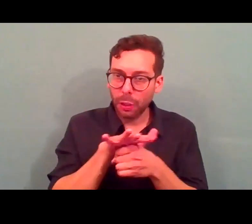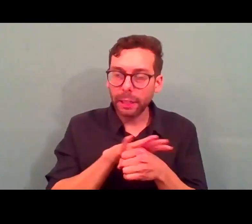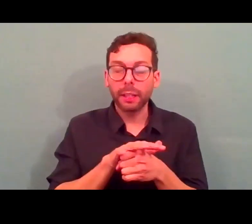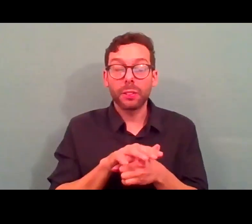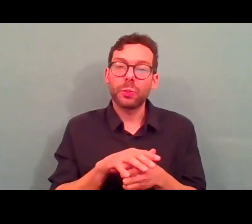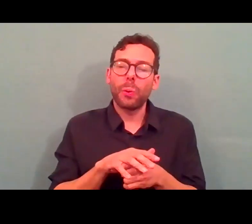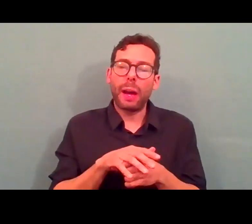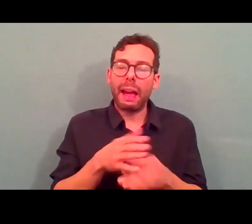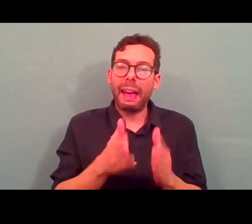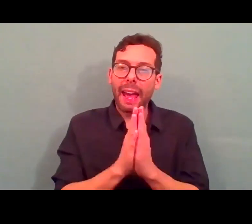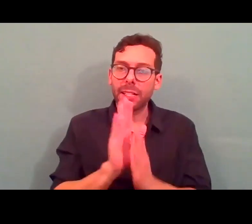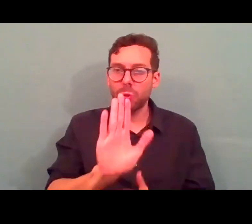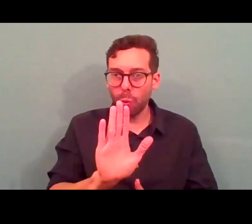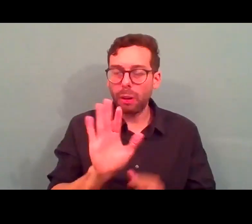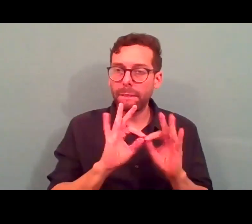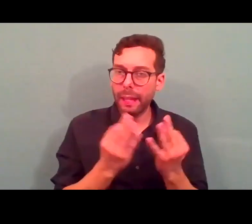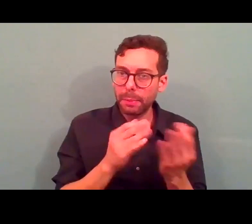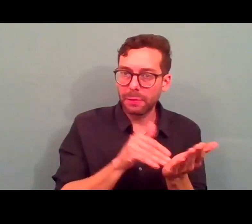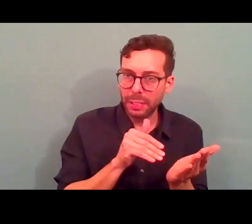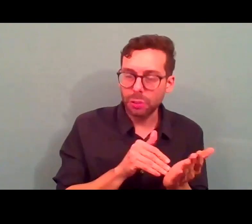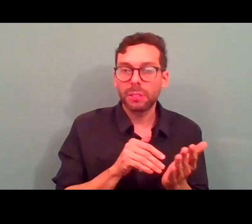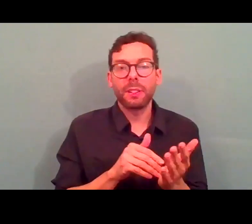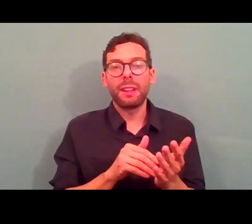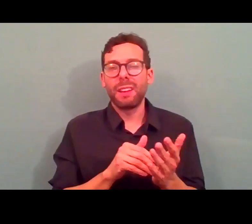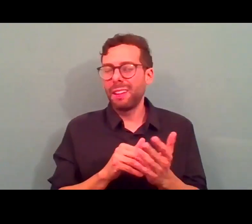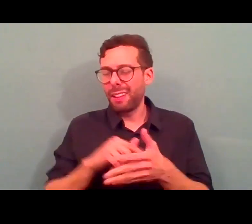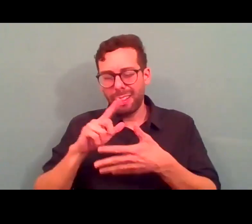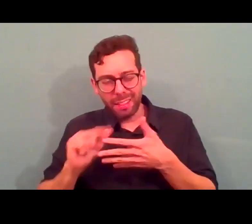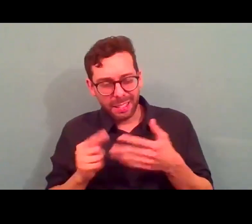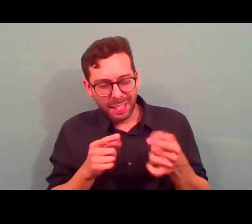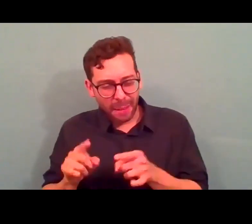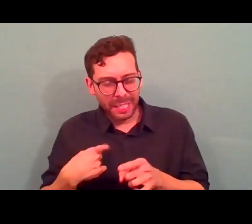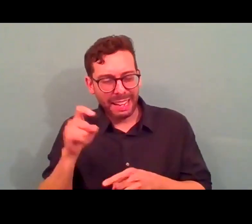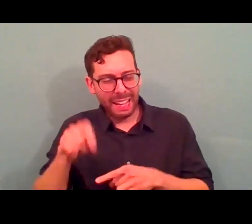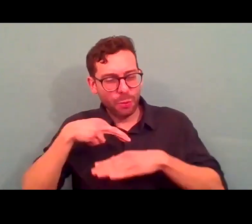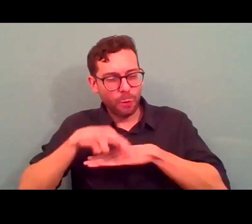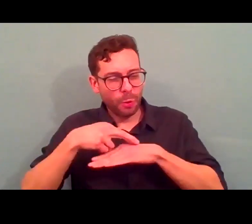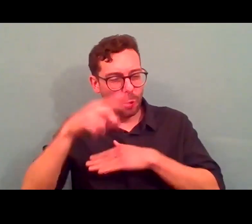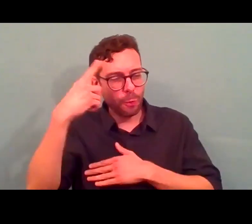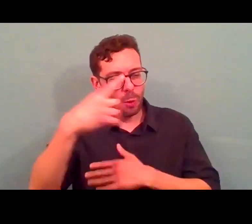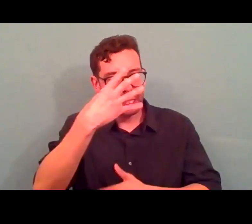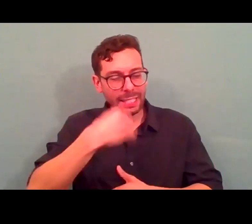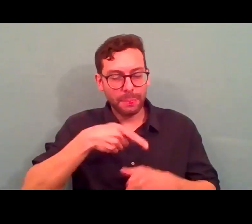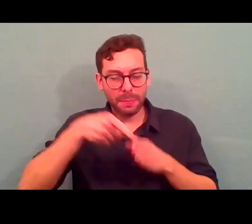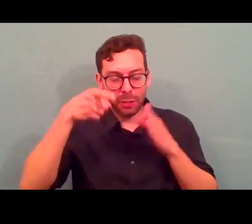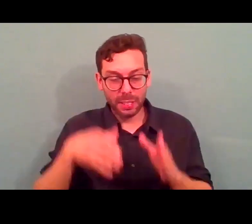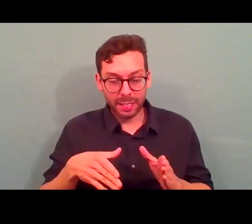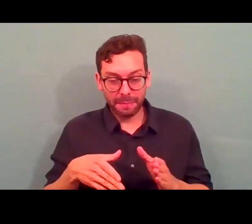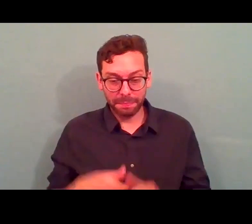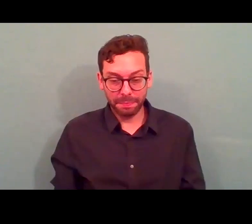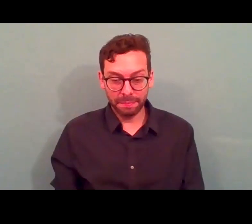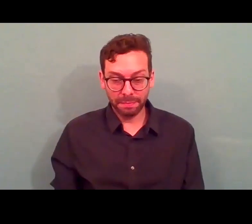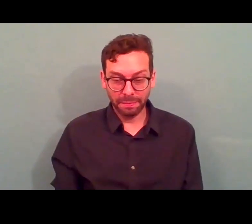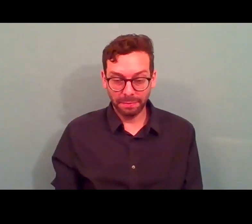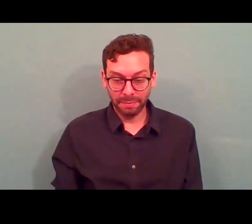and ask, hey, this is what's going on. I really need to have a referral to a sleep specialist. I do typically